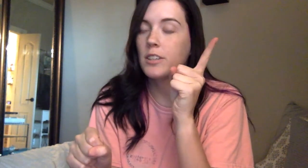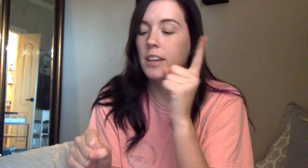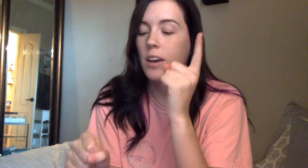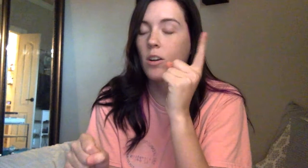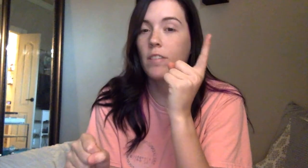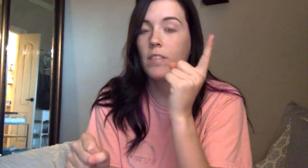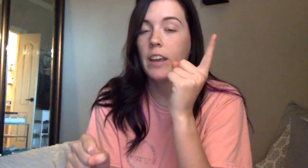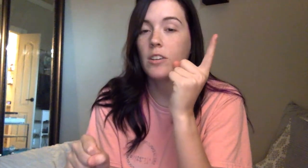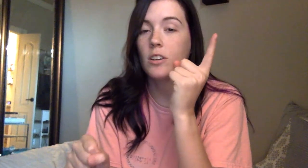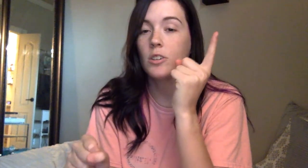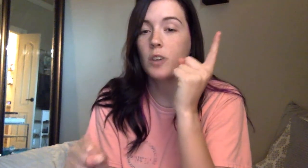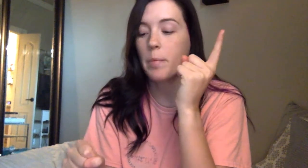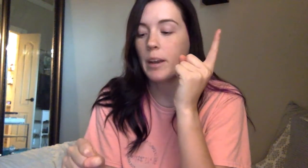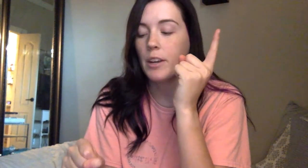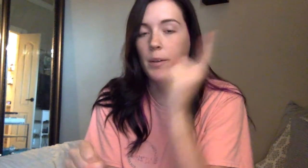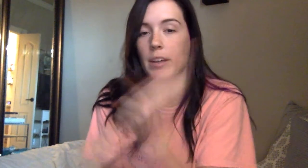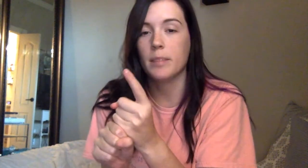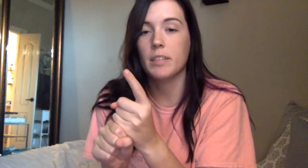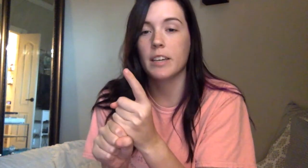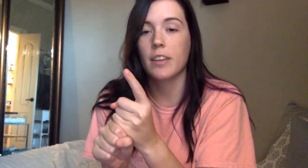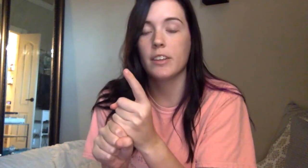sticking out of the hand on top and you hit them together.